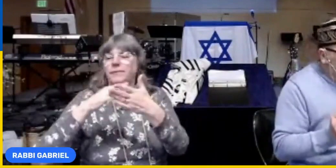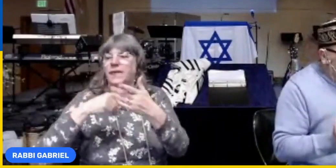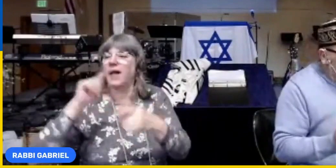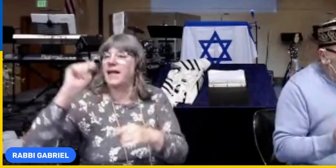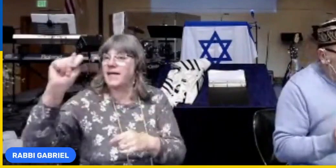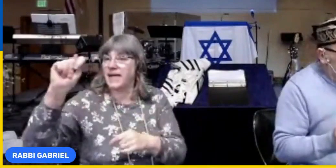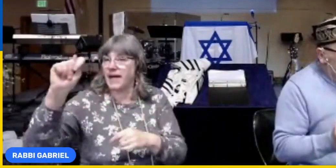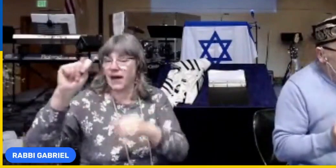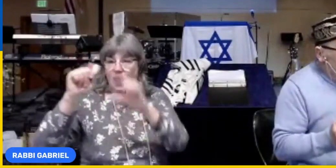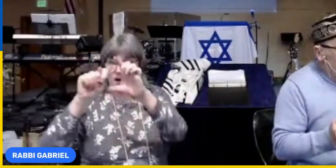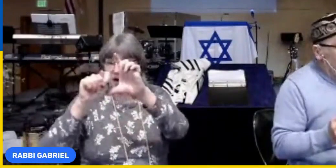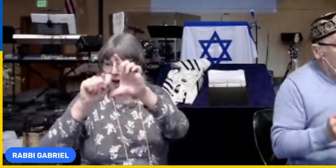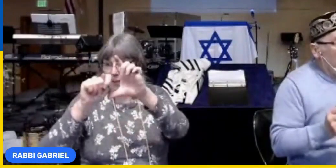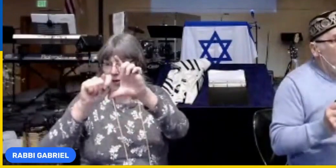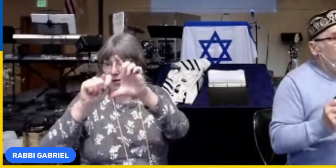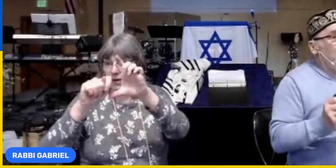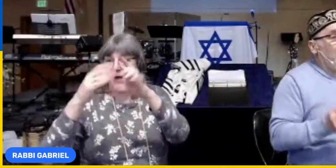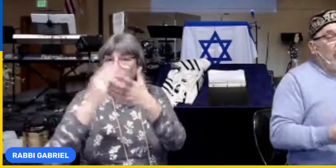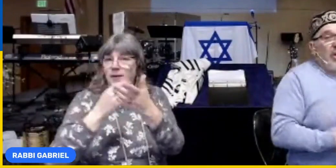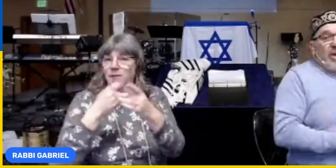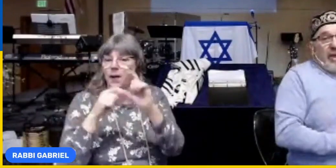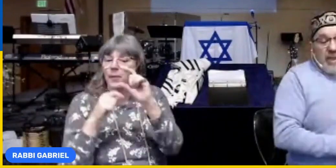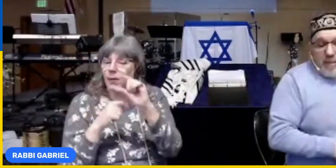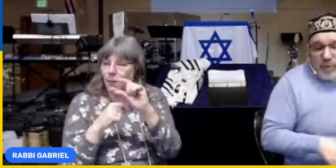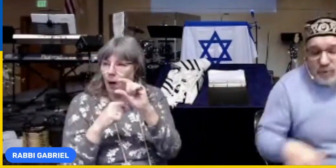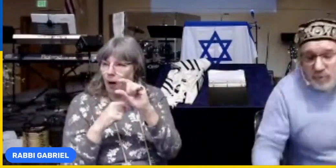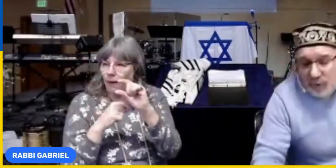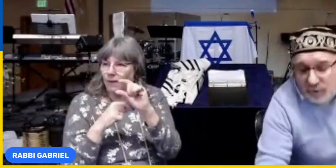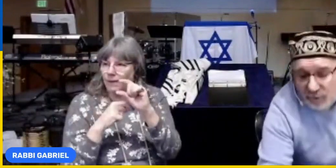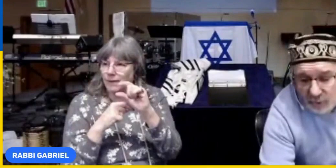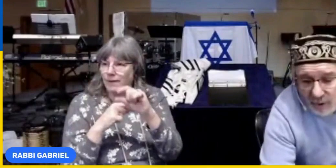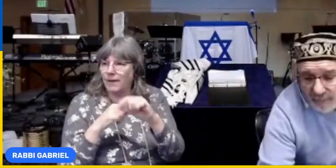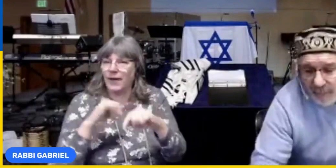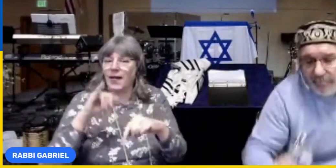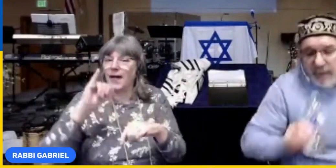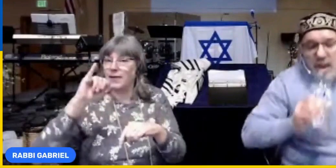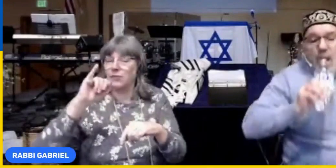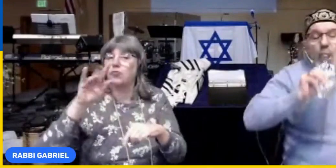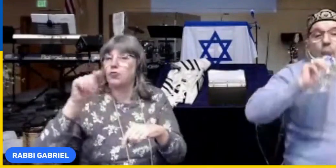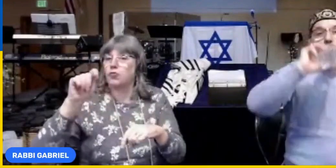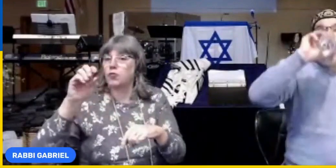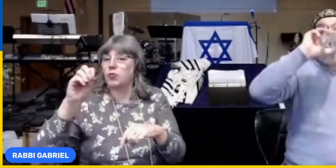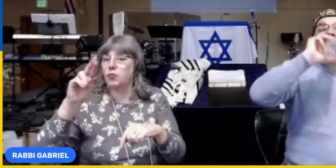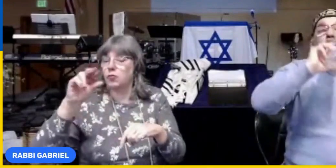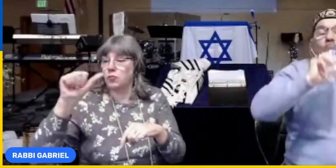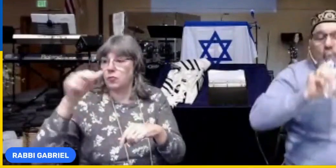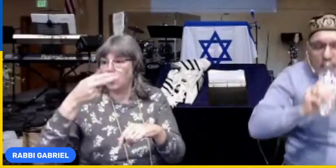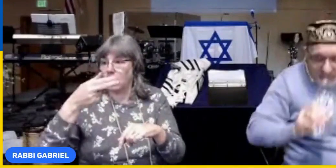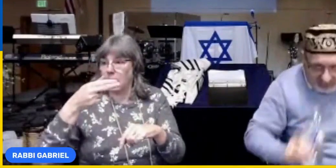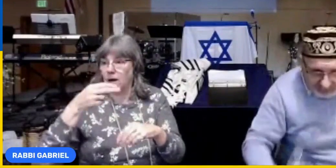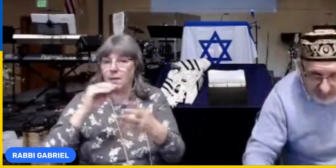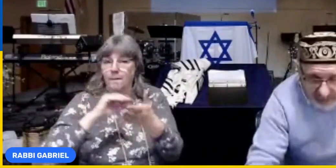small T. You know, in Hebrew, the word Torah,